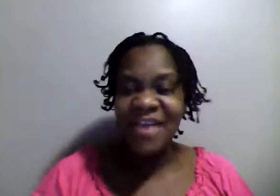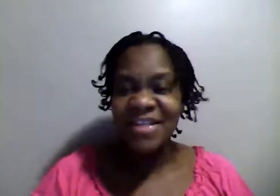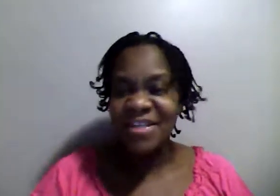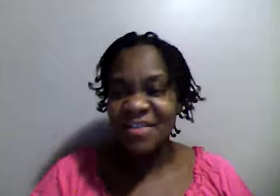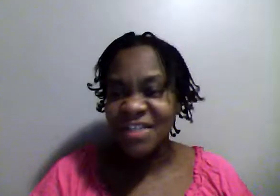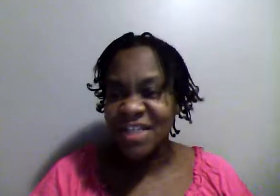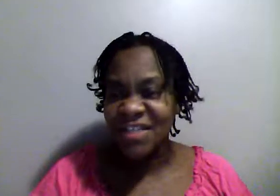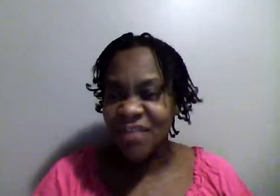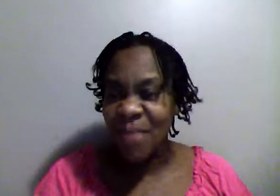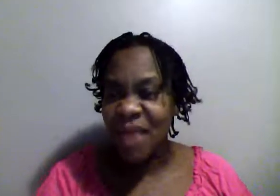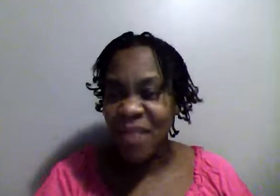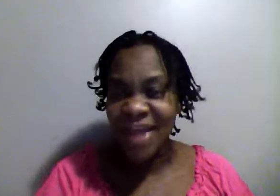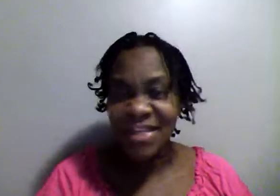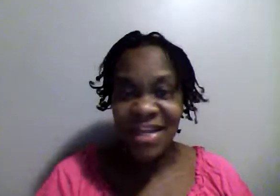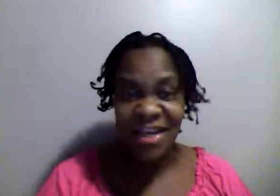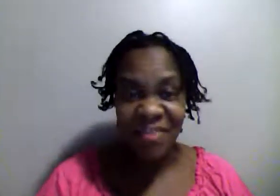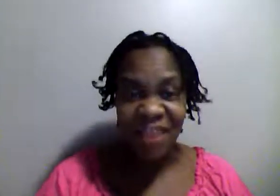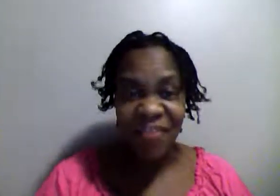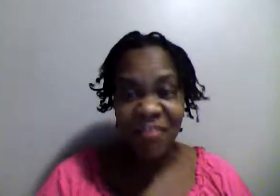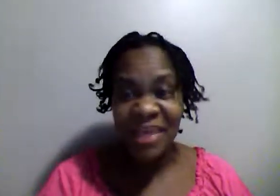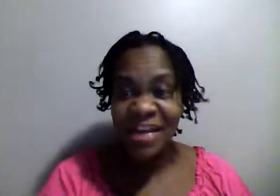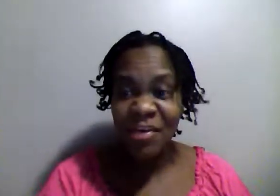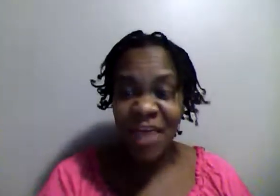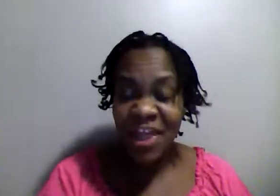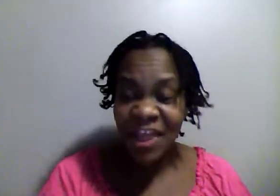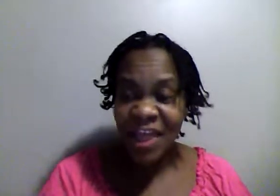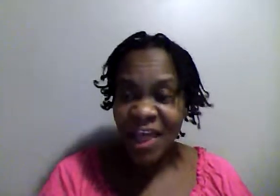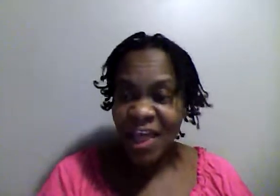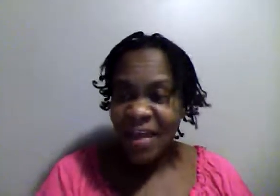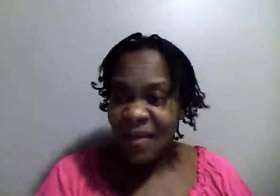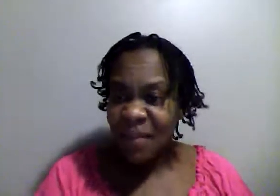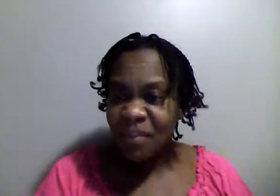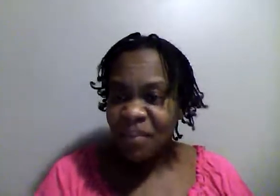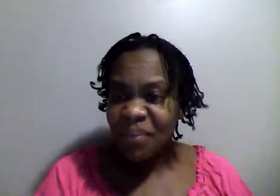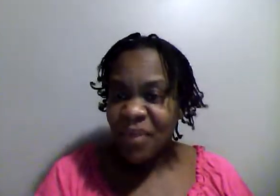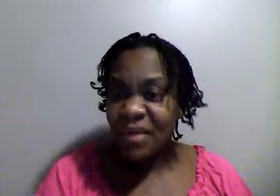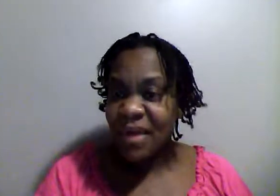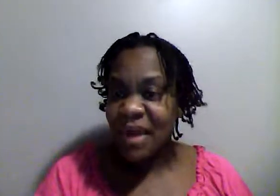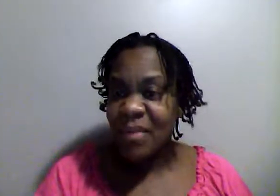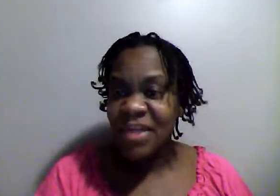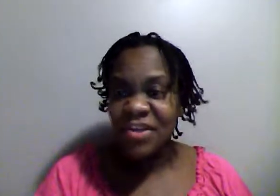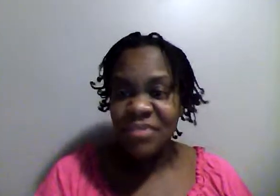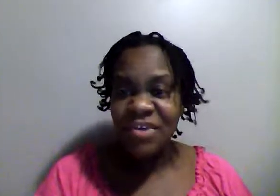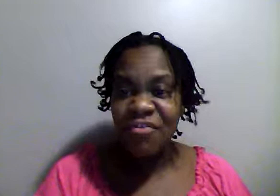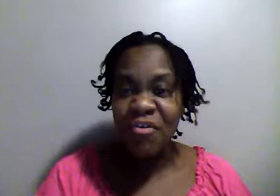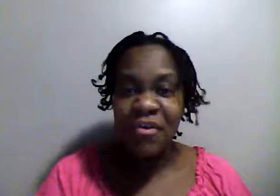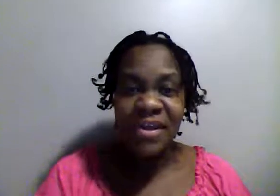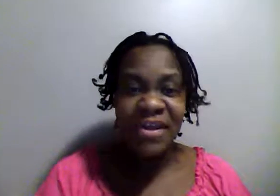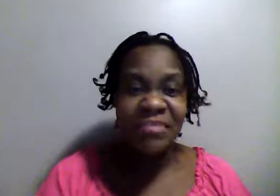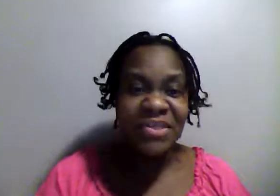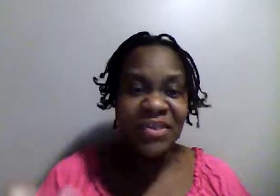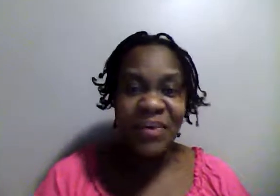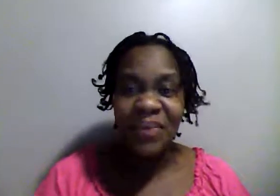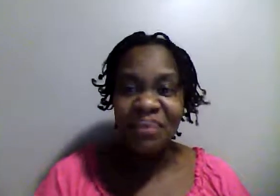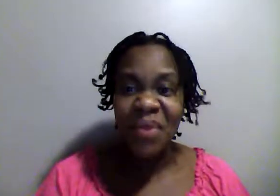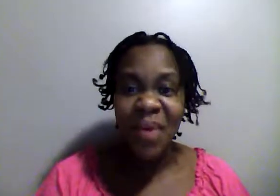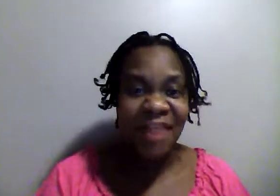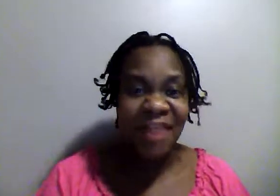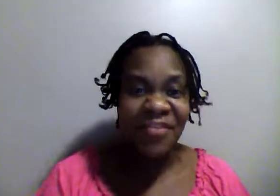varieties of seeds from Unwhite that I'm not familiar with in terms of growing them. So now I have to find